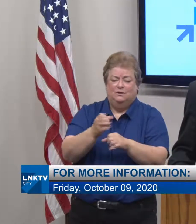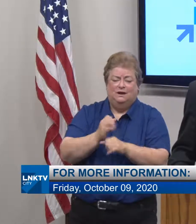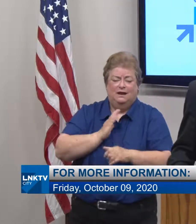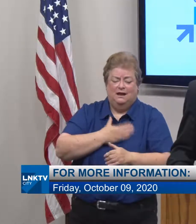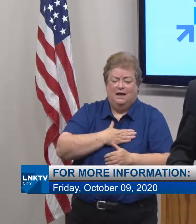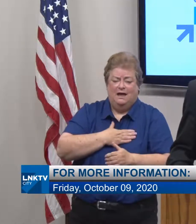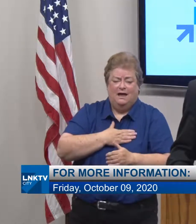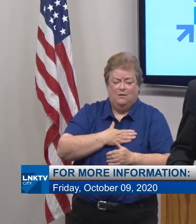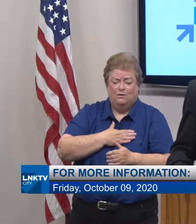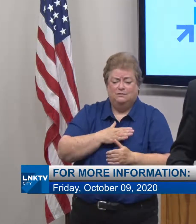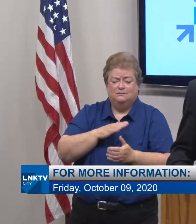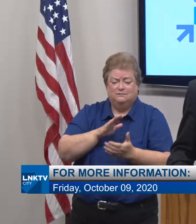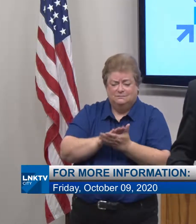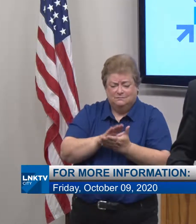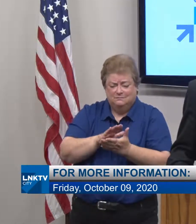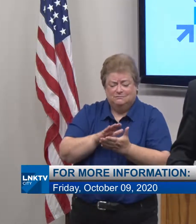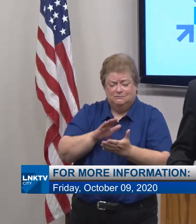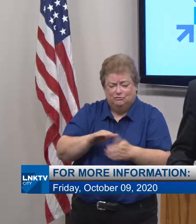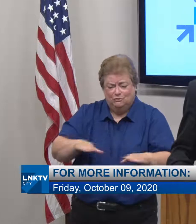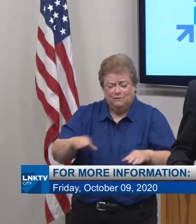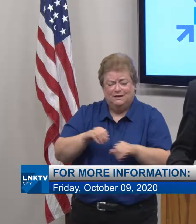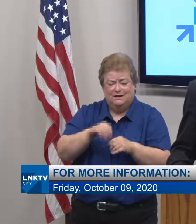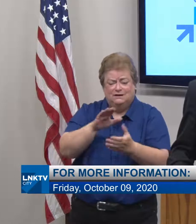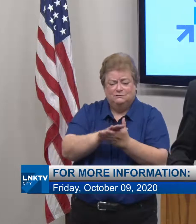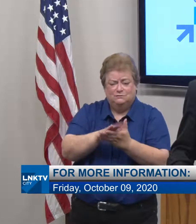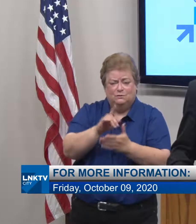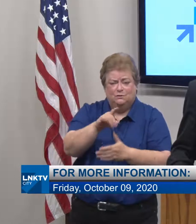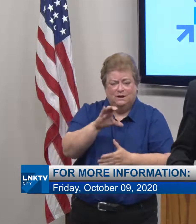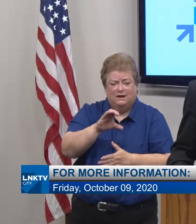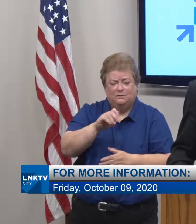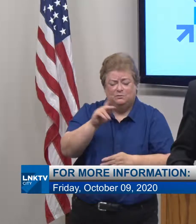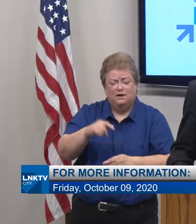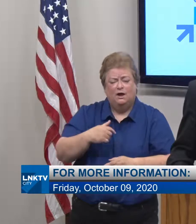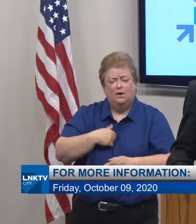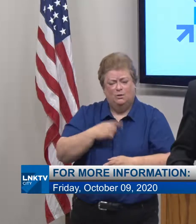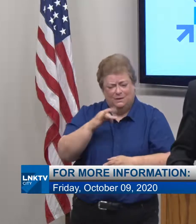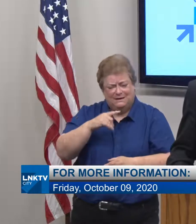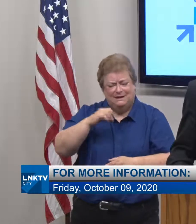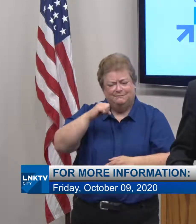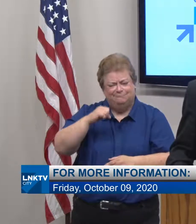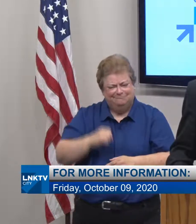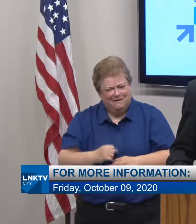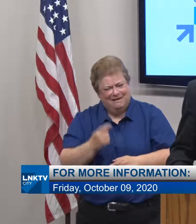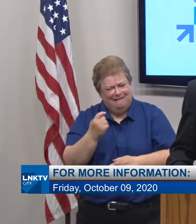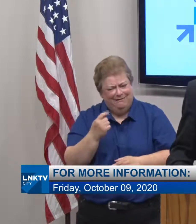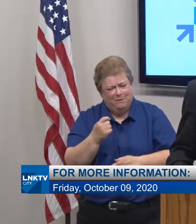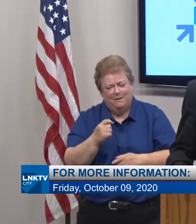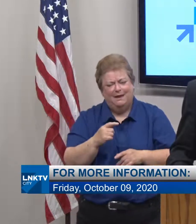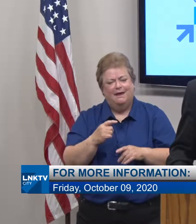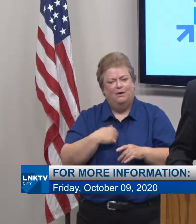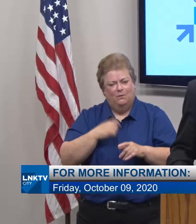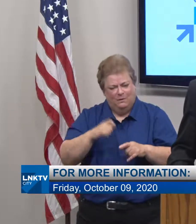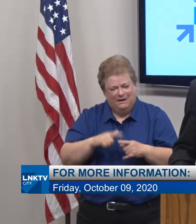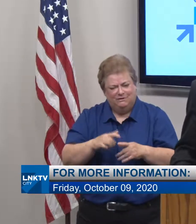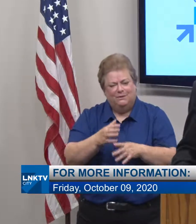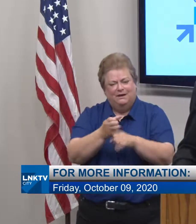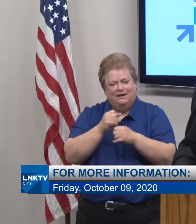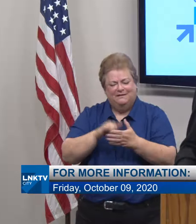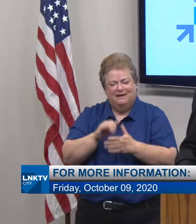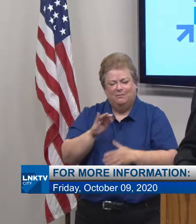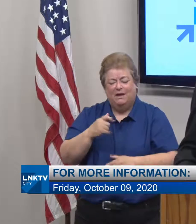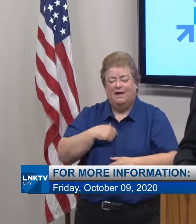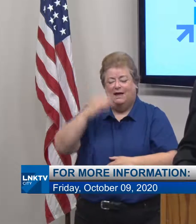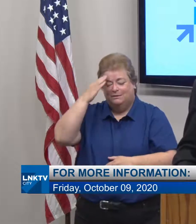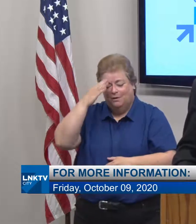school. And we've let our guard down, and we've got to get it back. So my hope is, as much as I know high school students